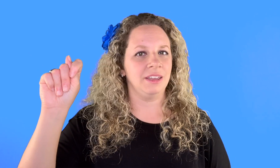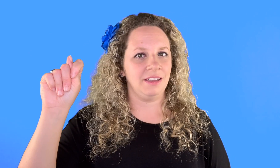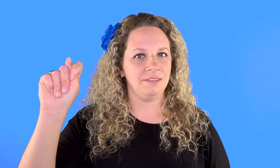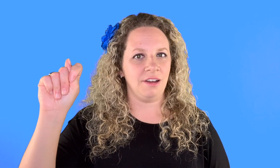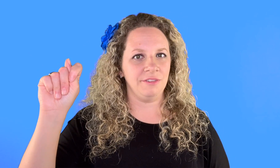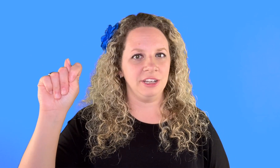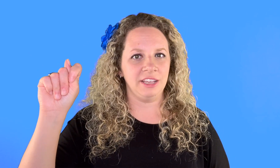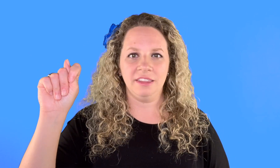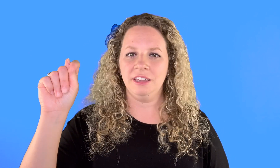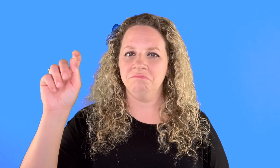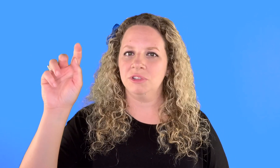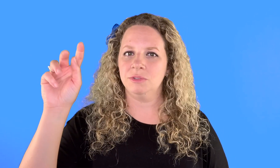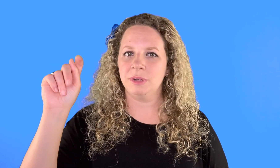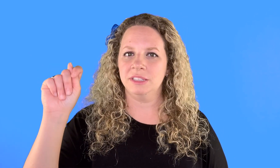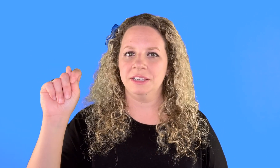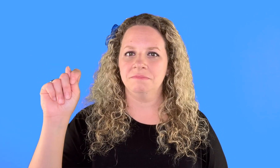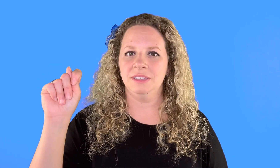Again, not very tightly, just resting. T.